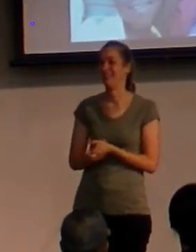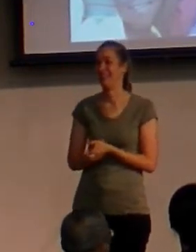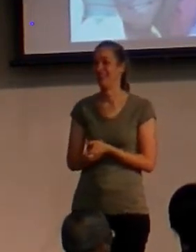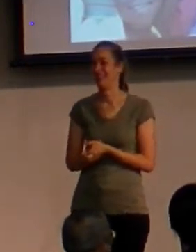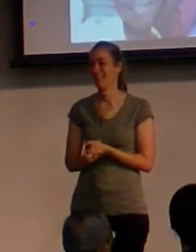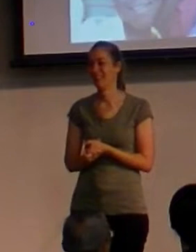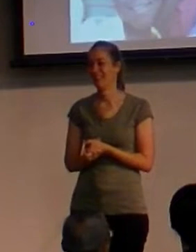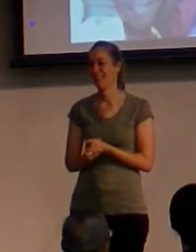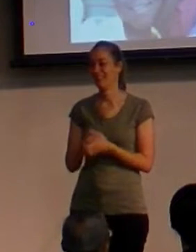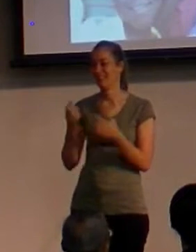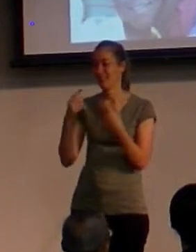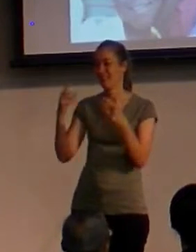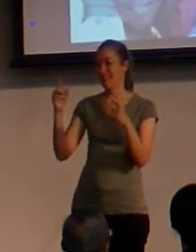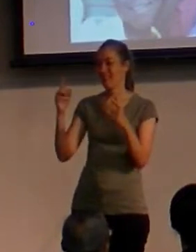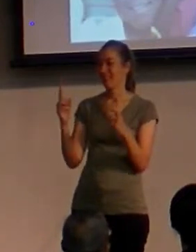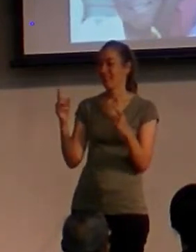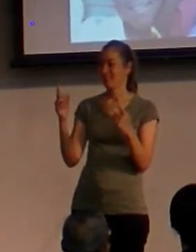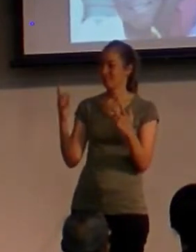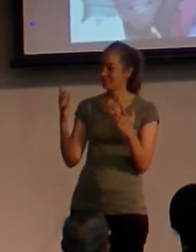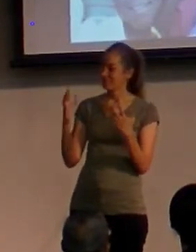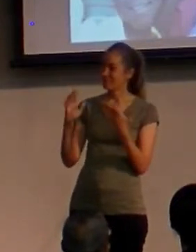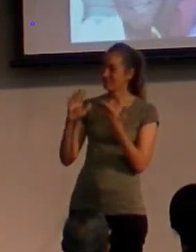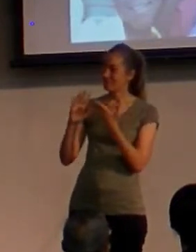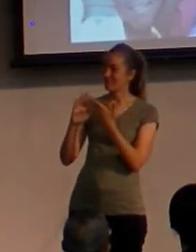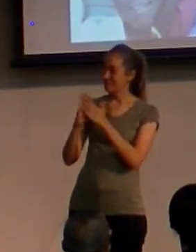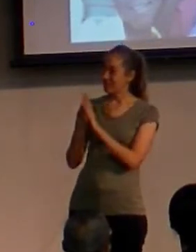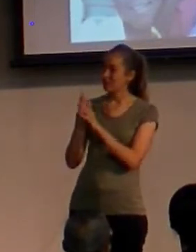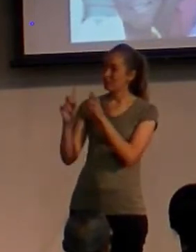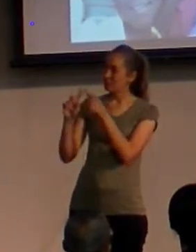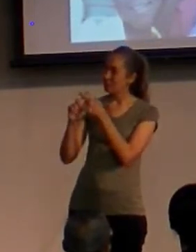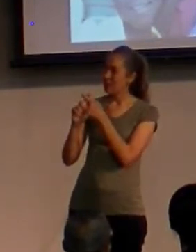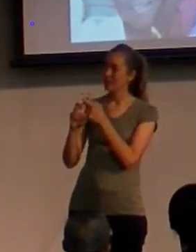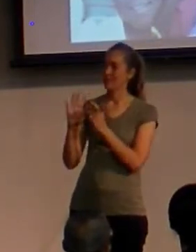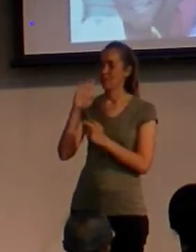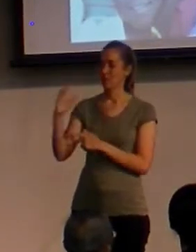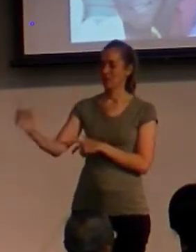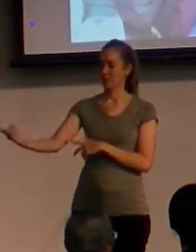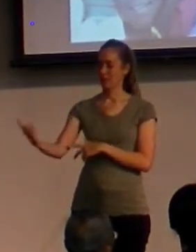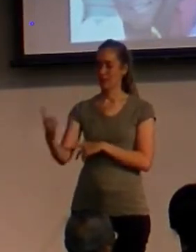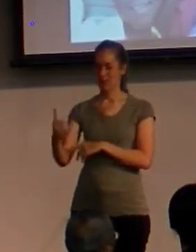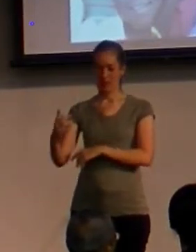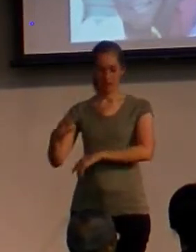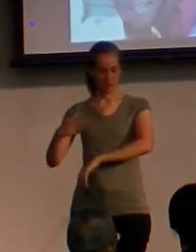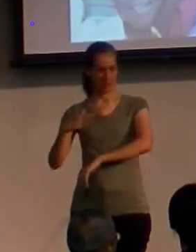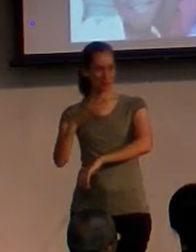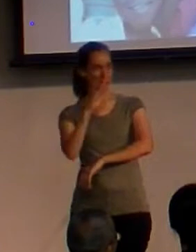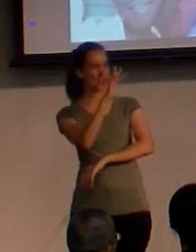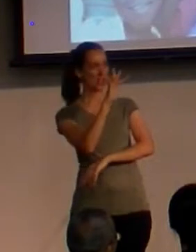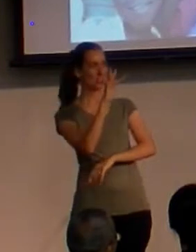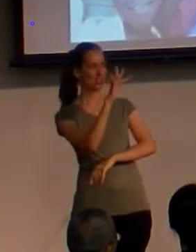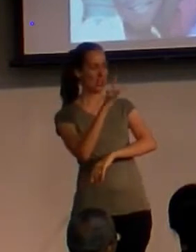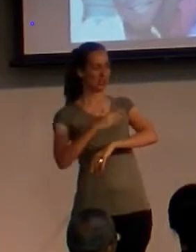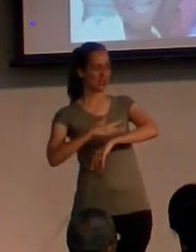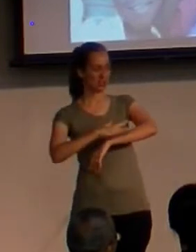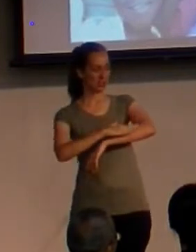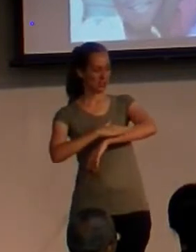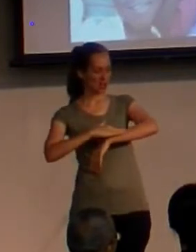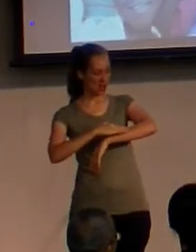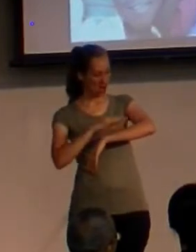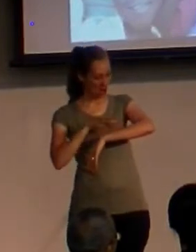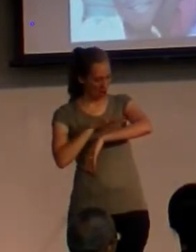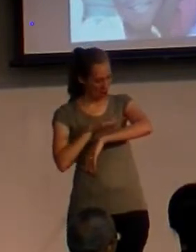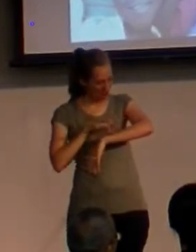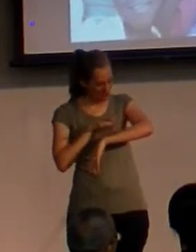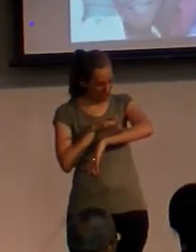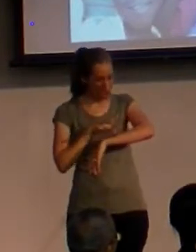they started being friends, because they'd come up and rub my skin and rub my hair. You got hair on your arm, and they'd